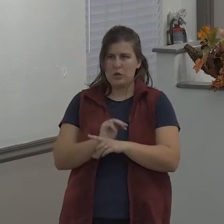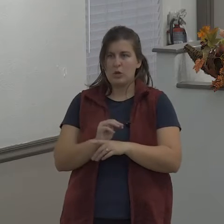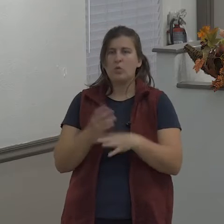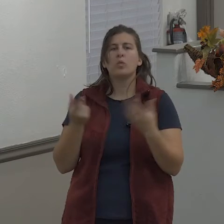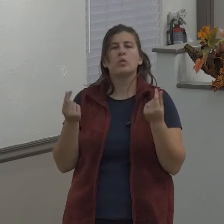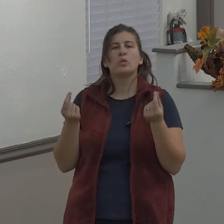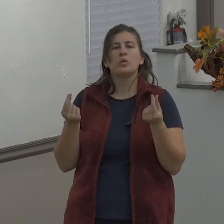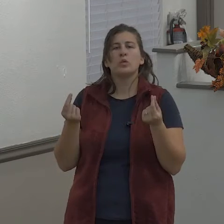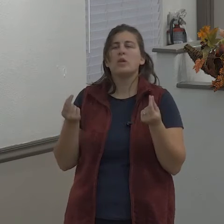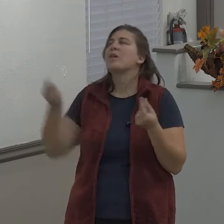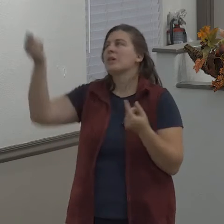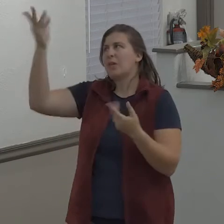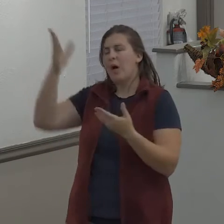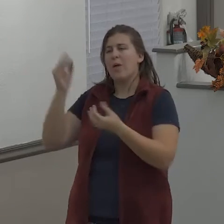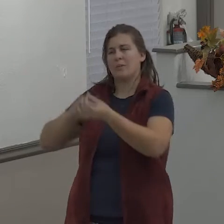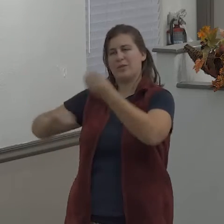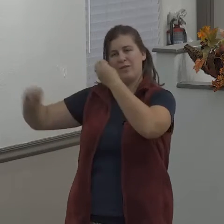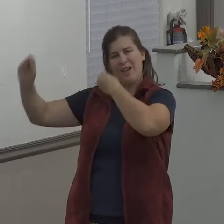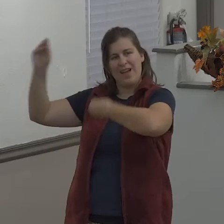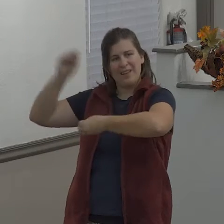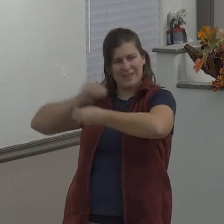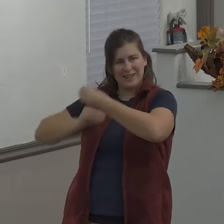And you know what God did?